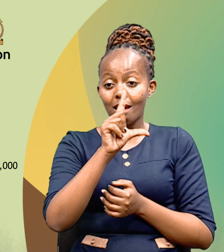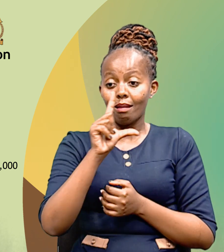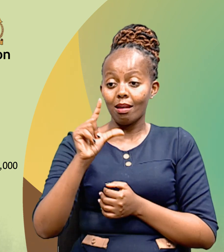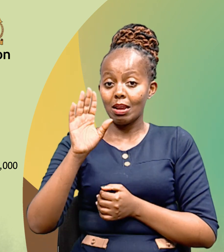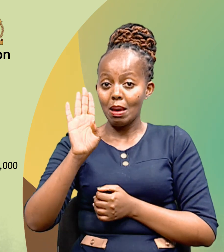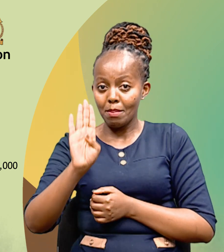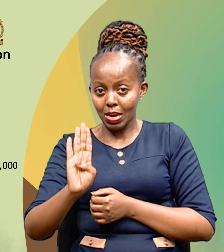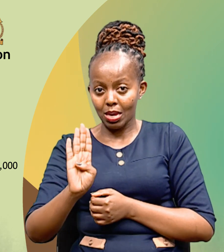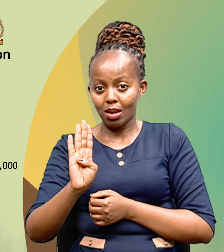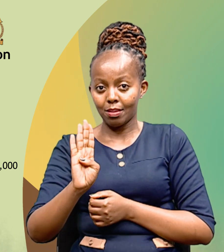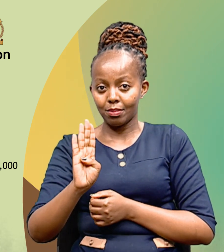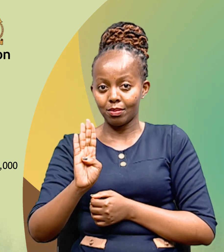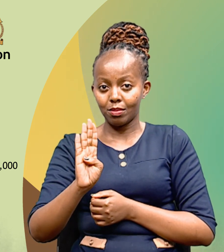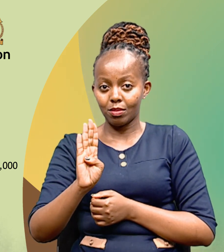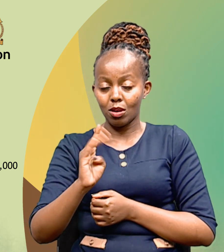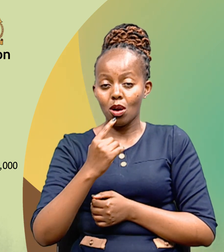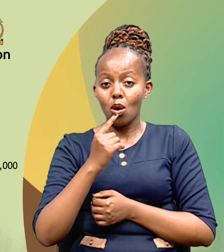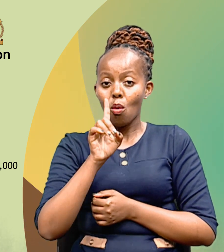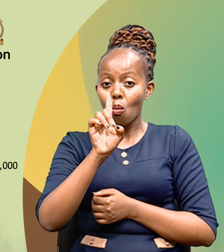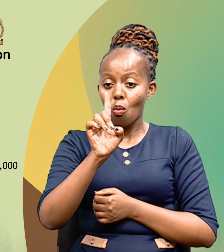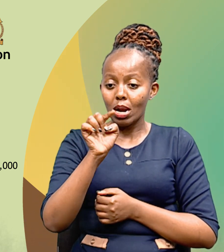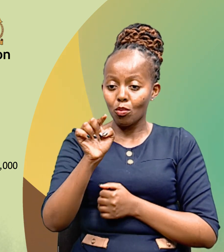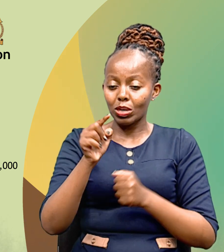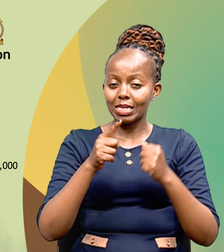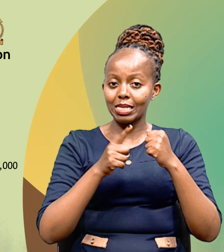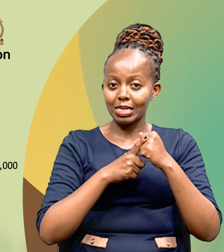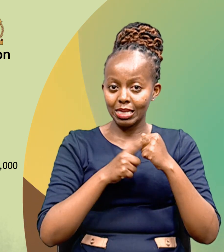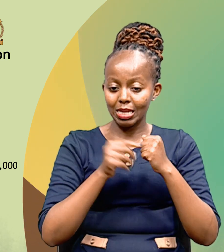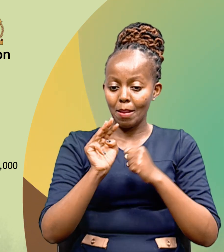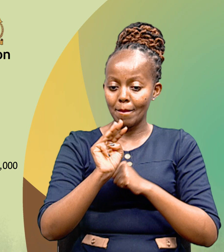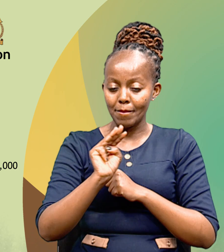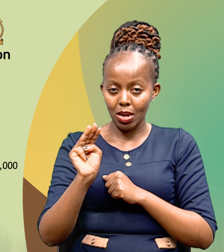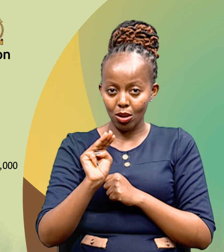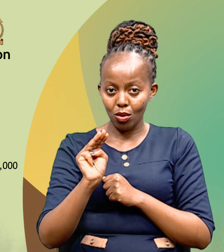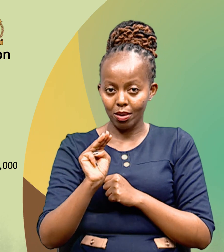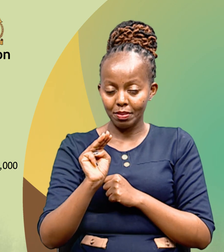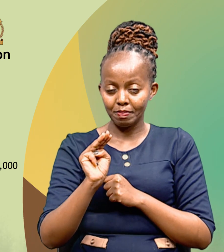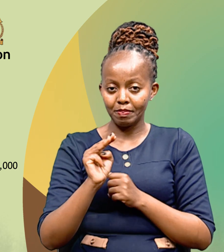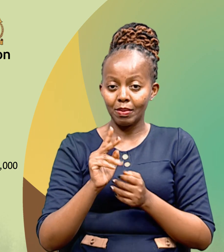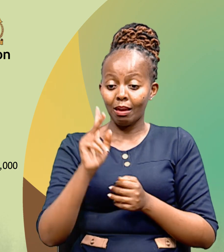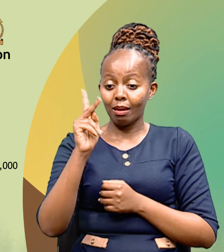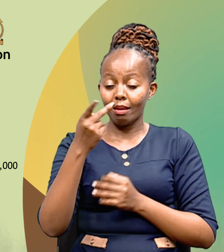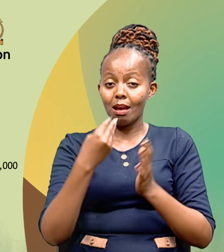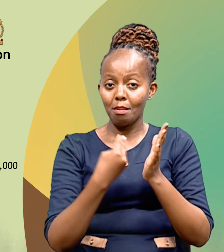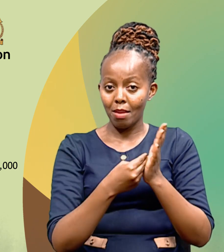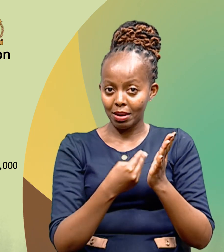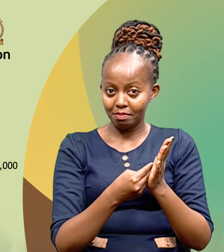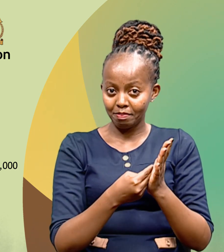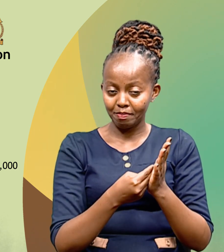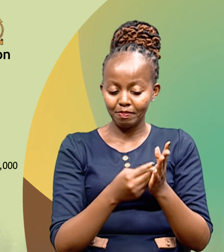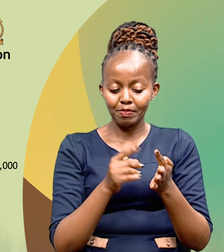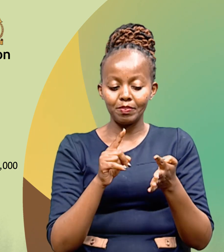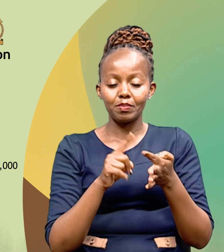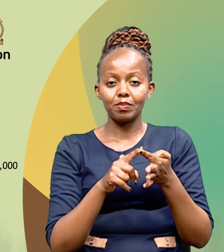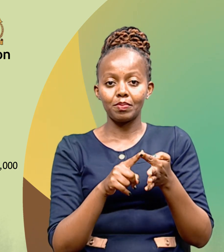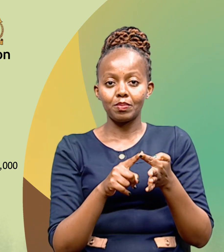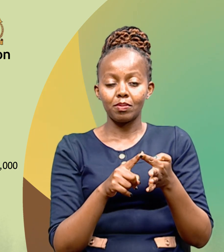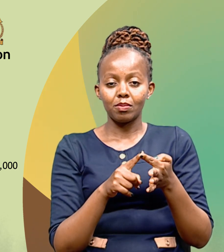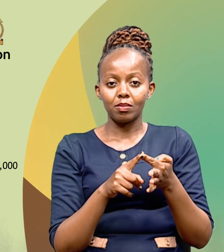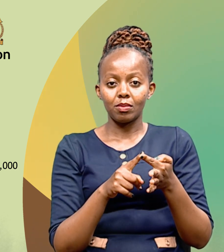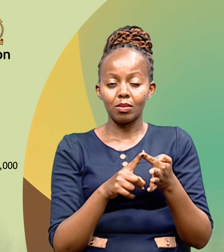LLB for 1.6 million Kenyan shillings,